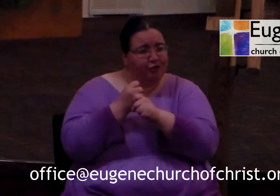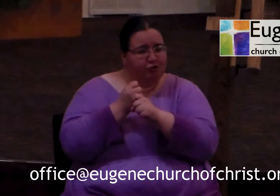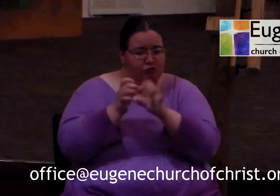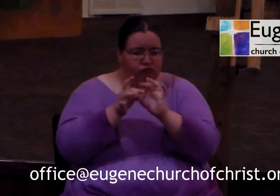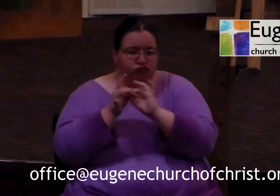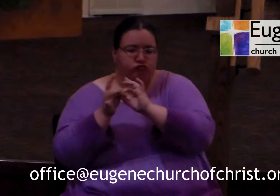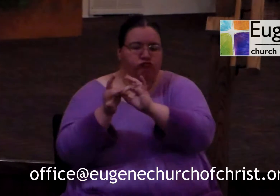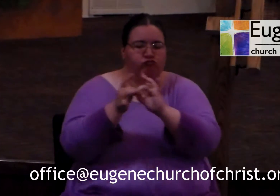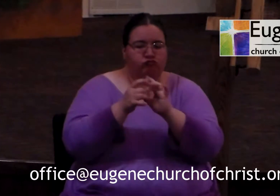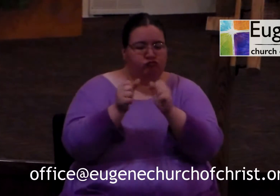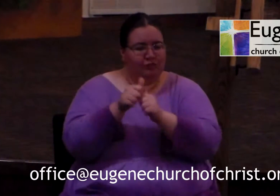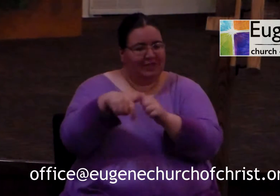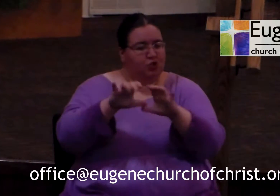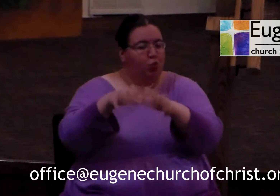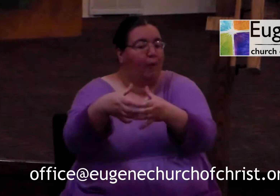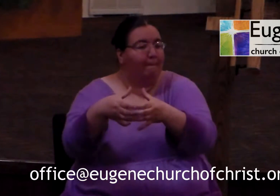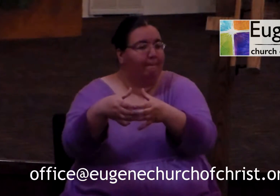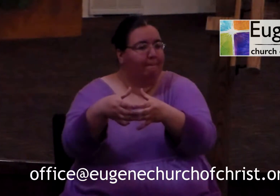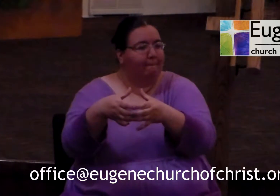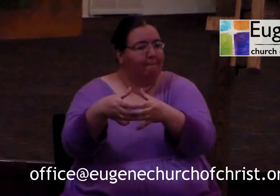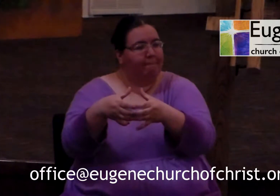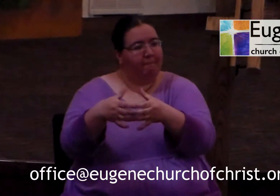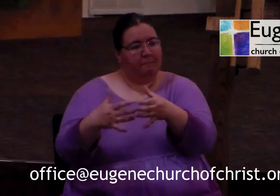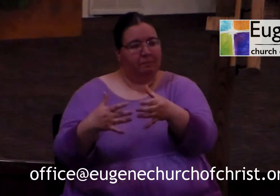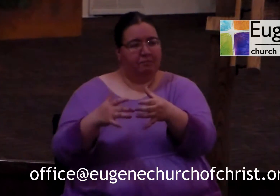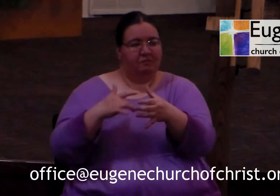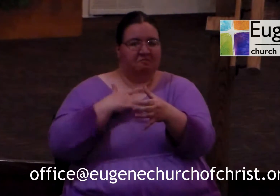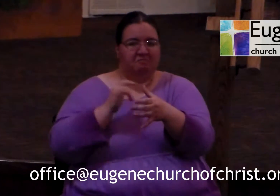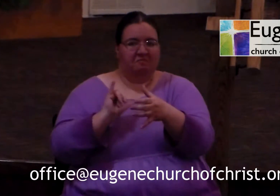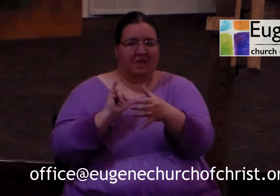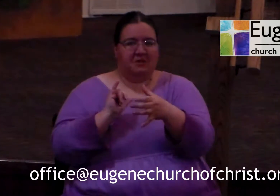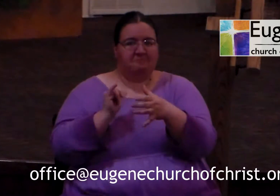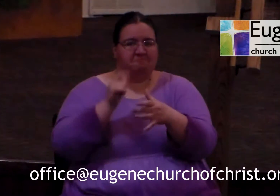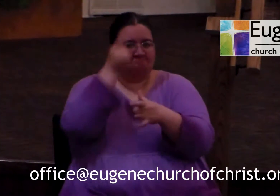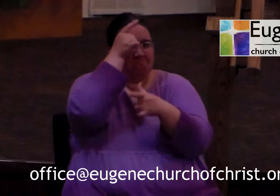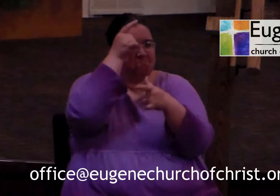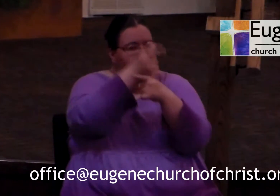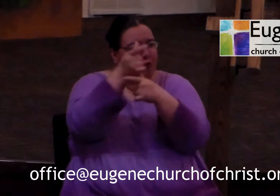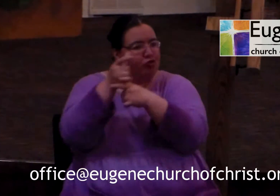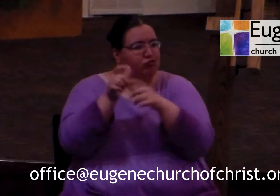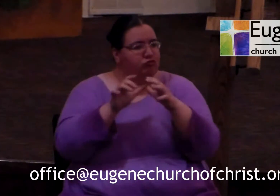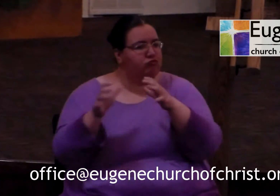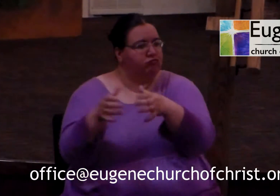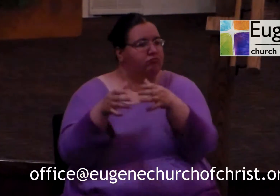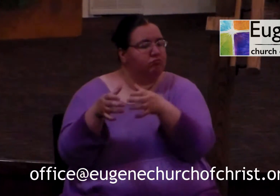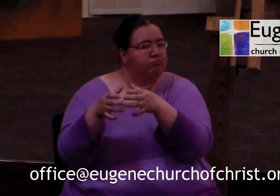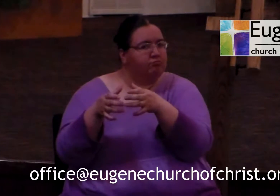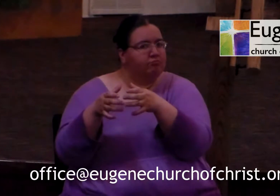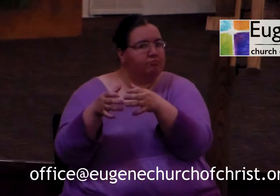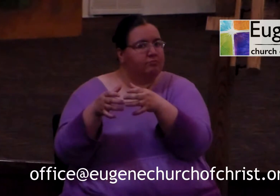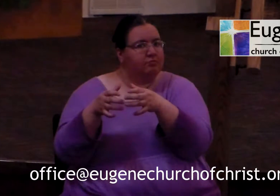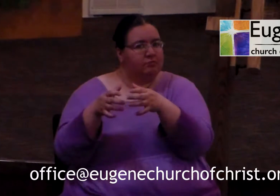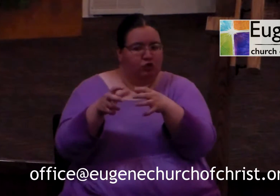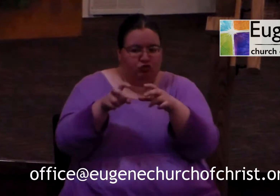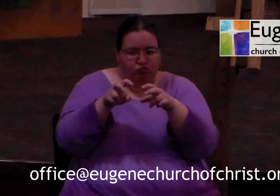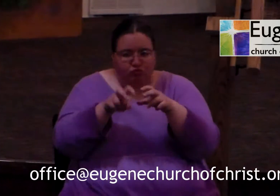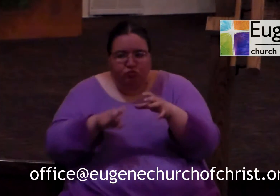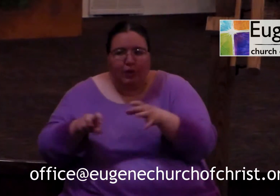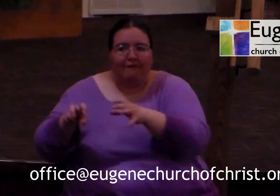of people, this band of brothers, the way we might say it today. And you have traveled with them. You have slept in the same